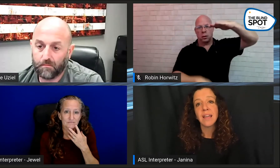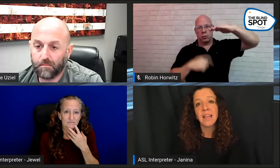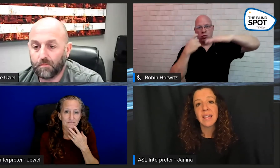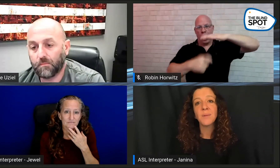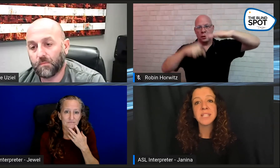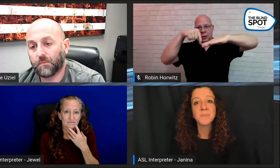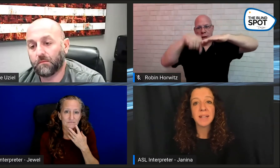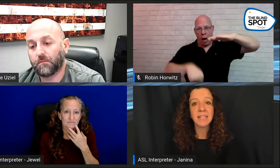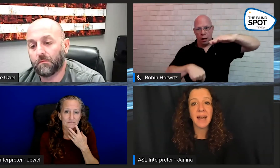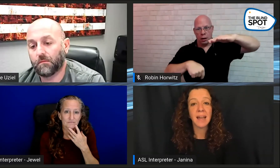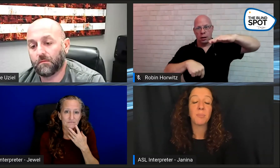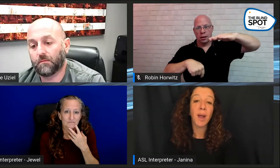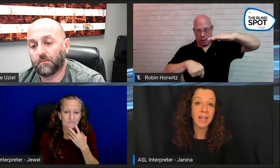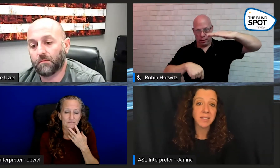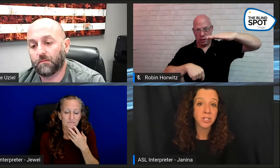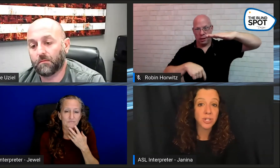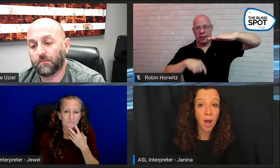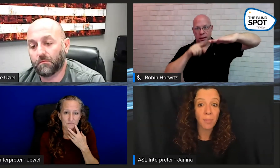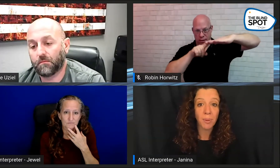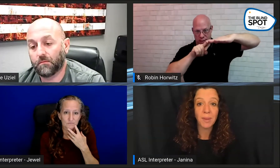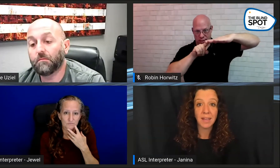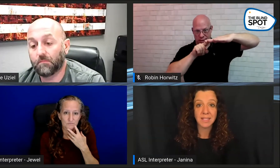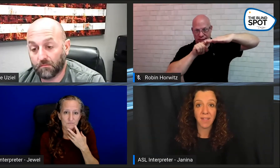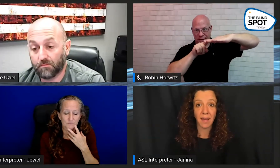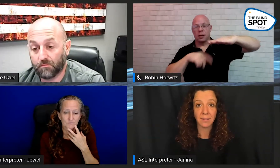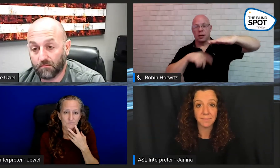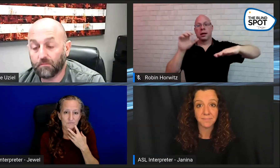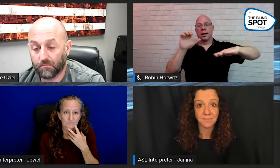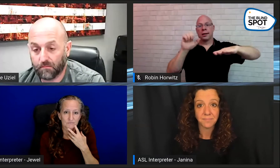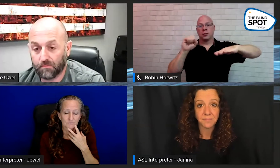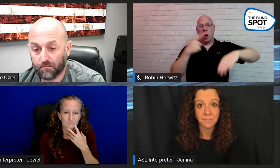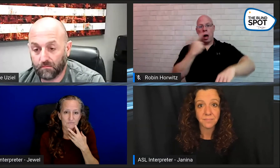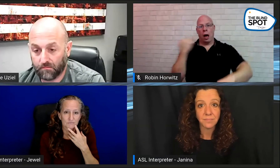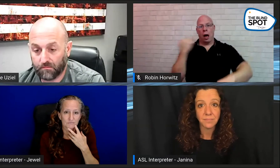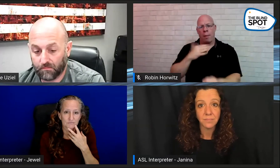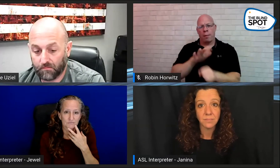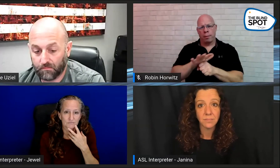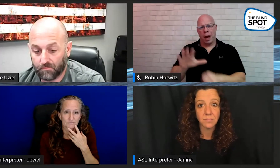So he was expecting that price to drop because of that.